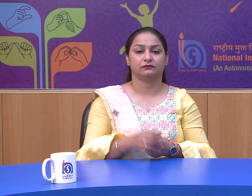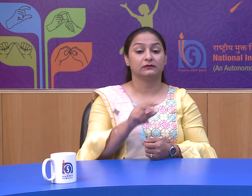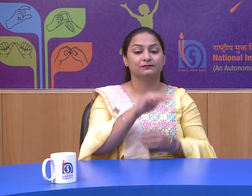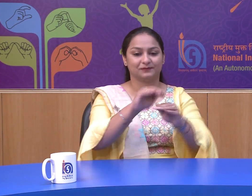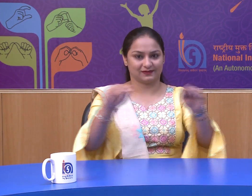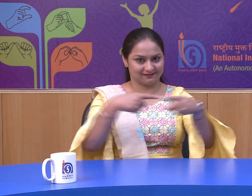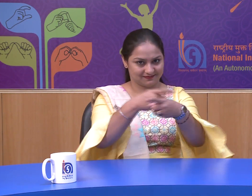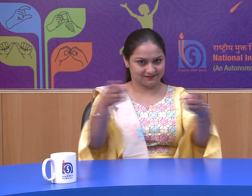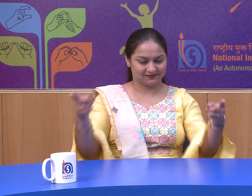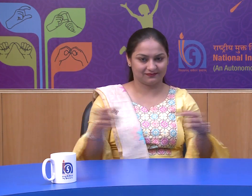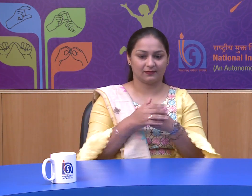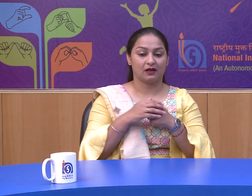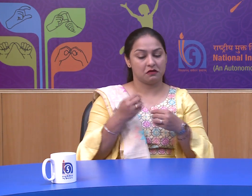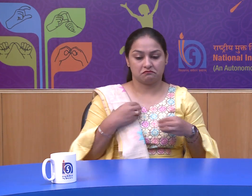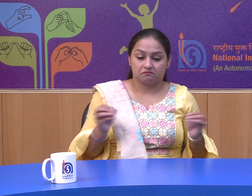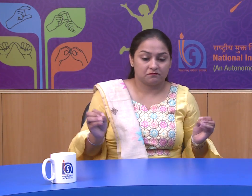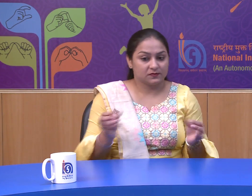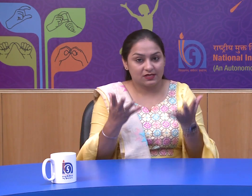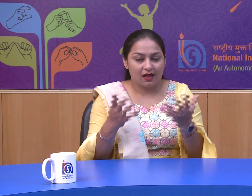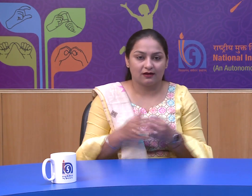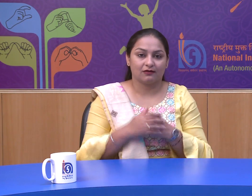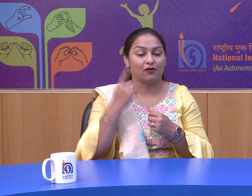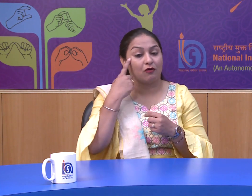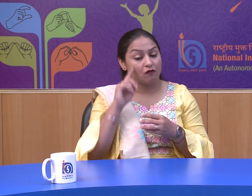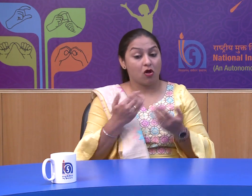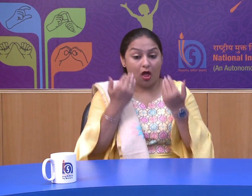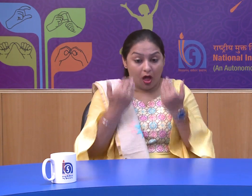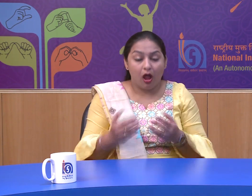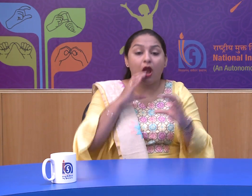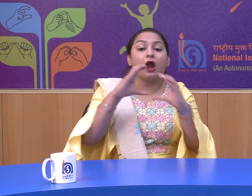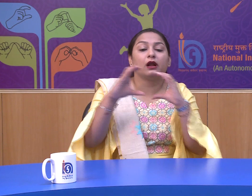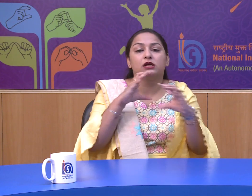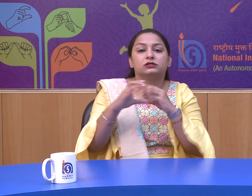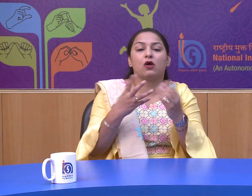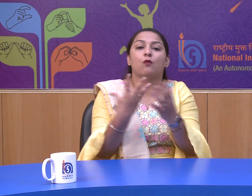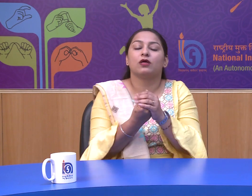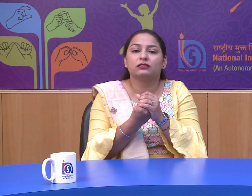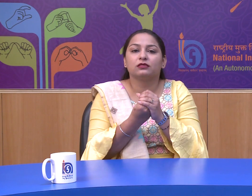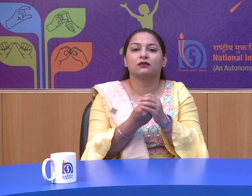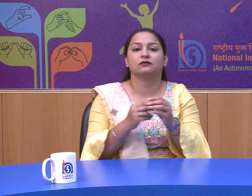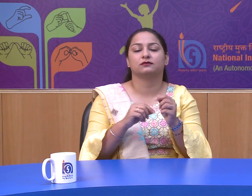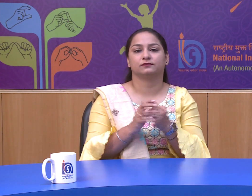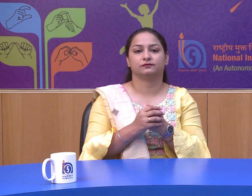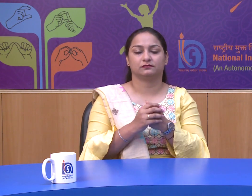Students, let us begin our present discussion with Persian